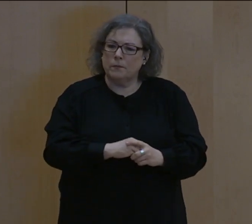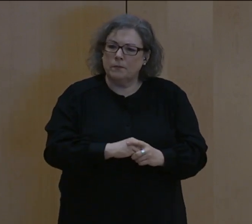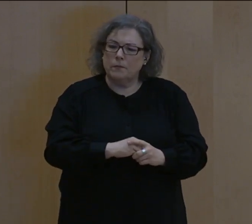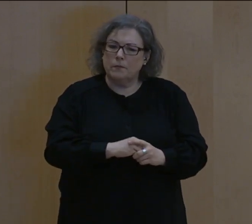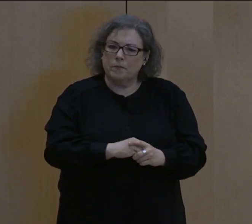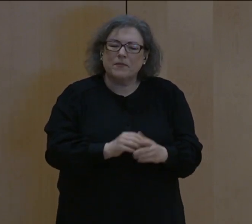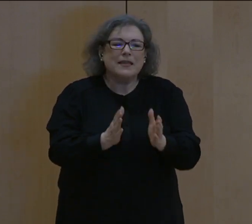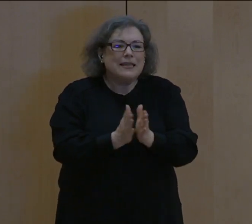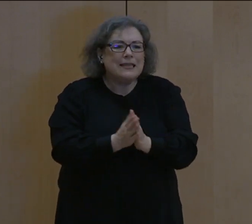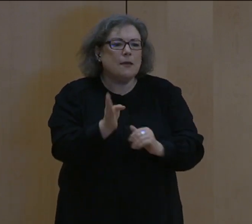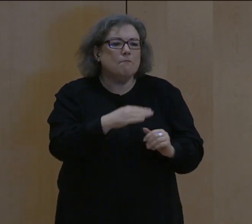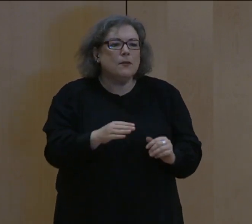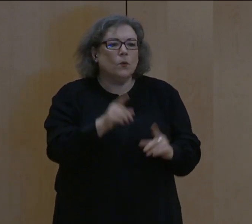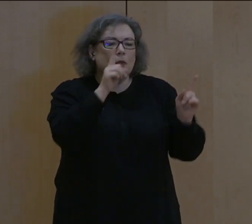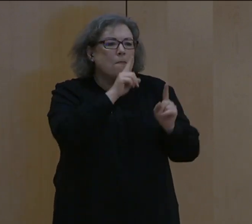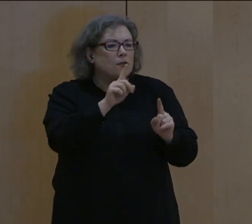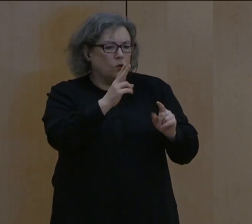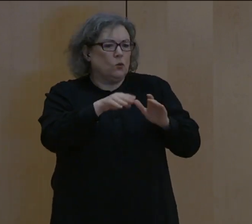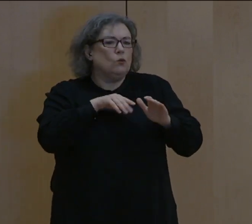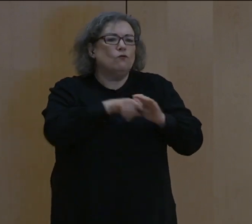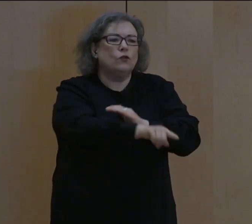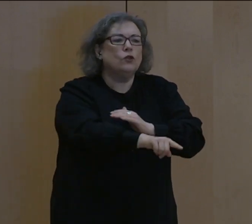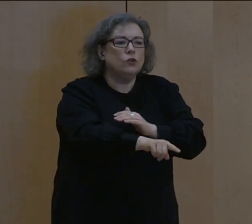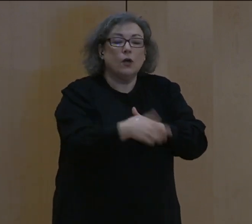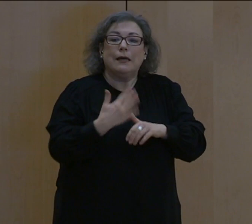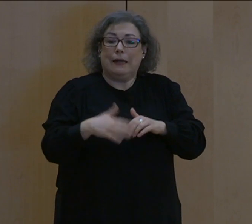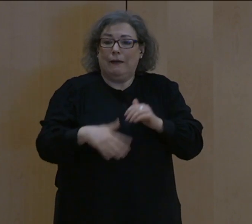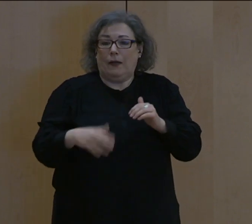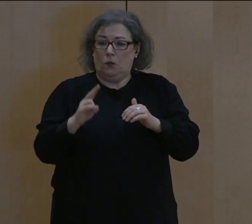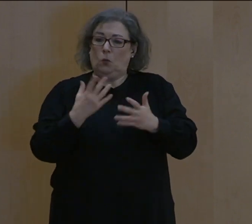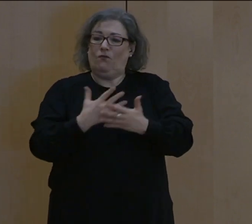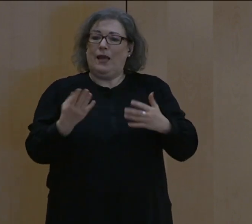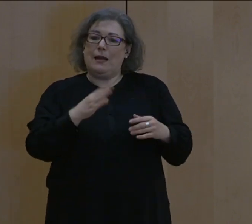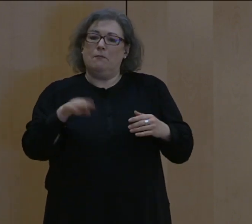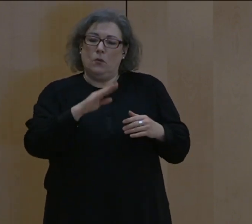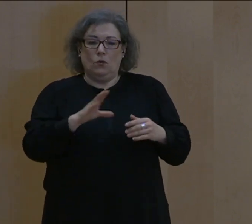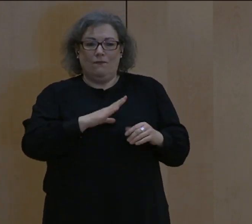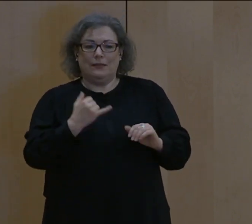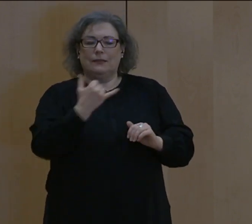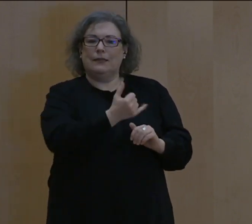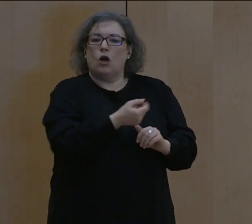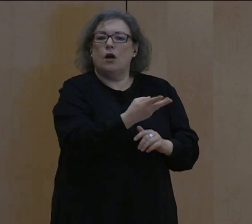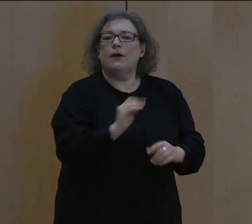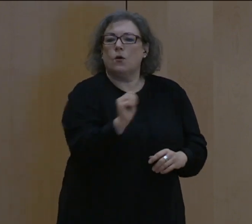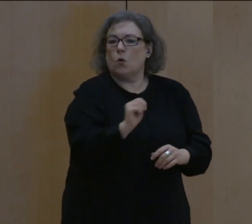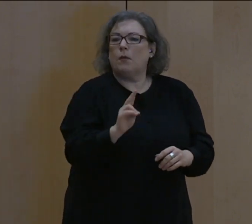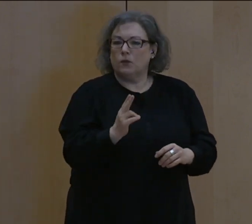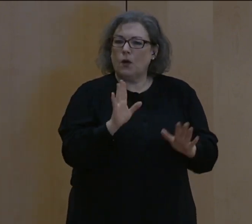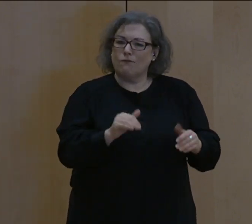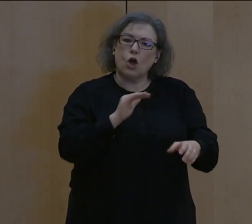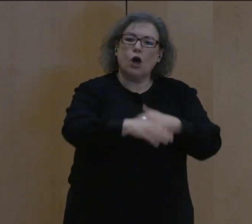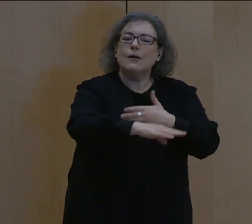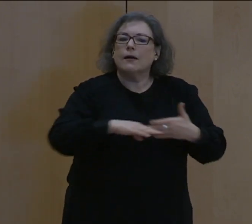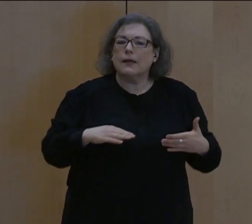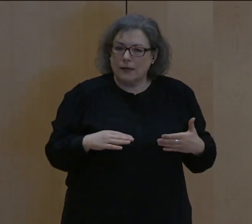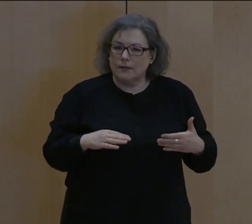of the European Union. I don't want to call these Ukrainians refugees because I know they will come back